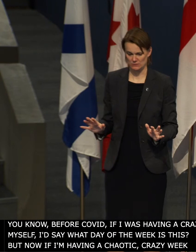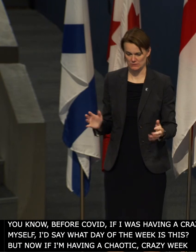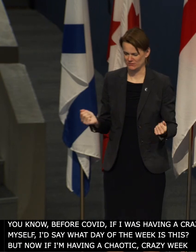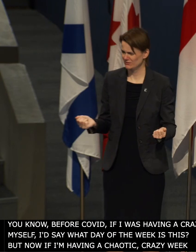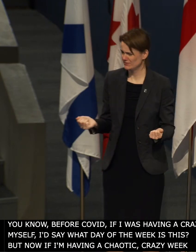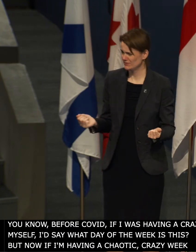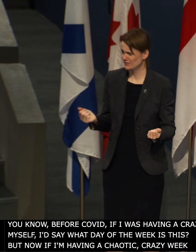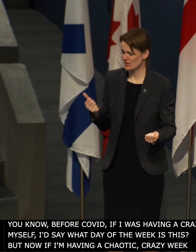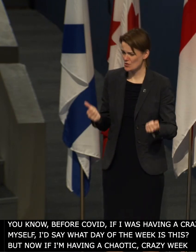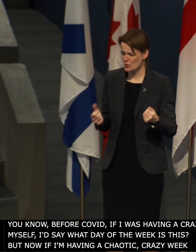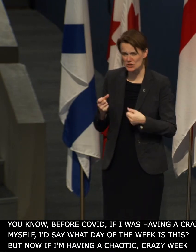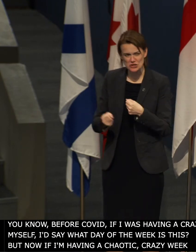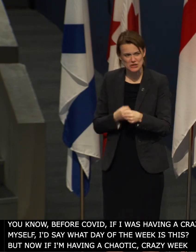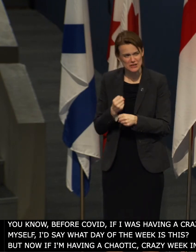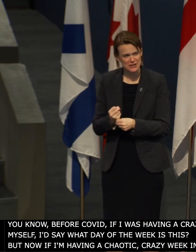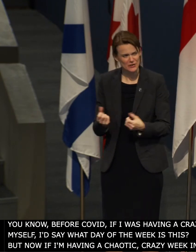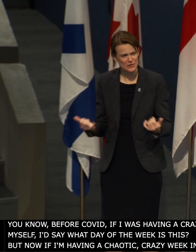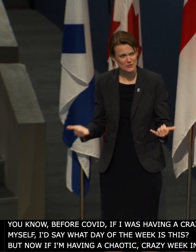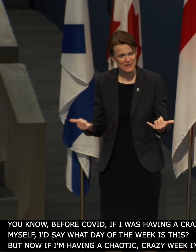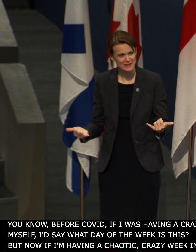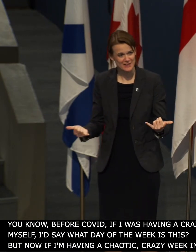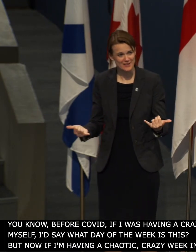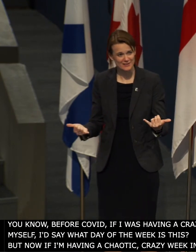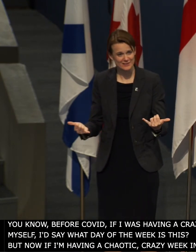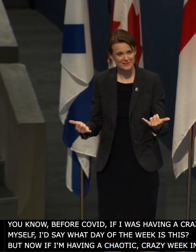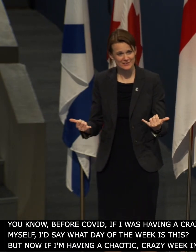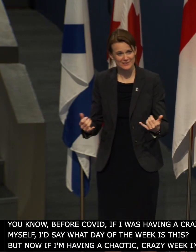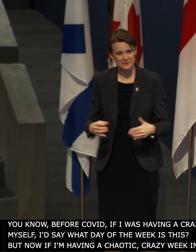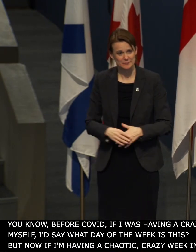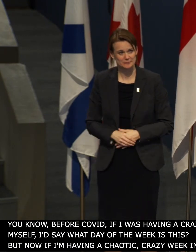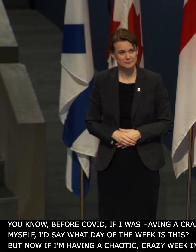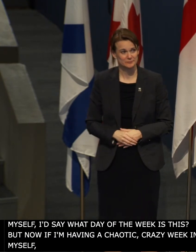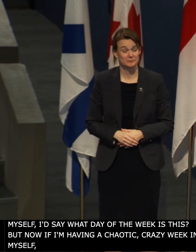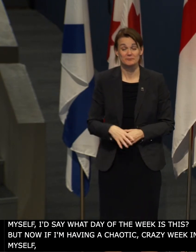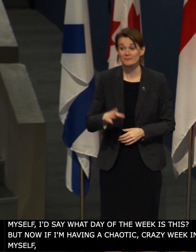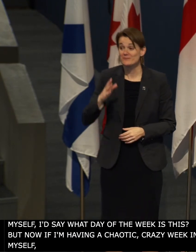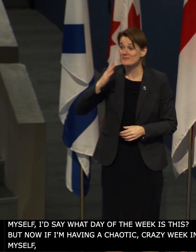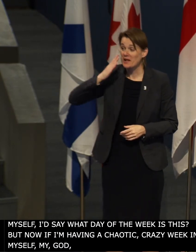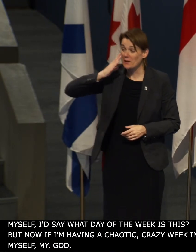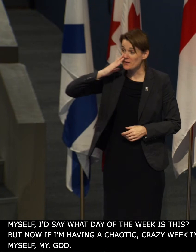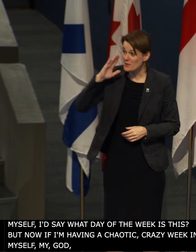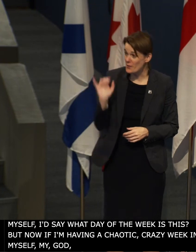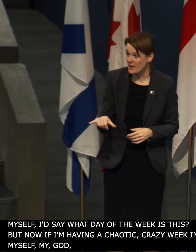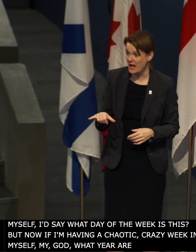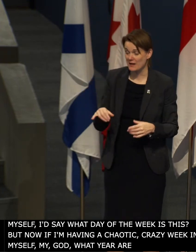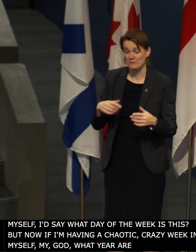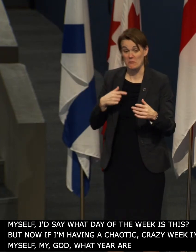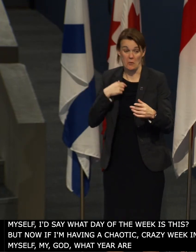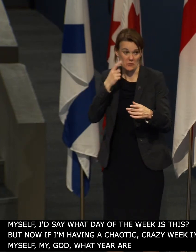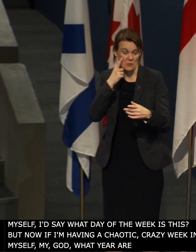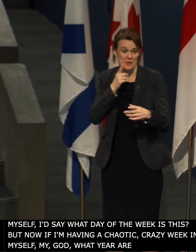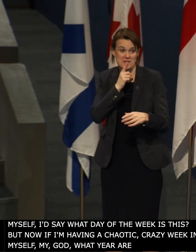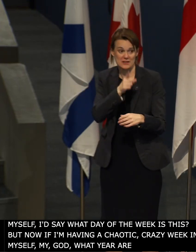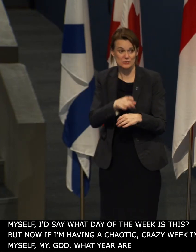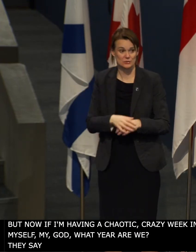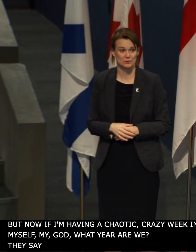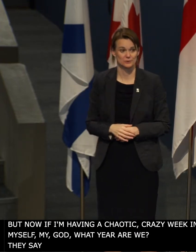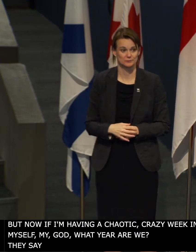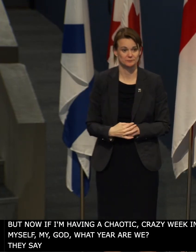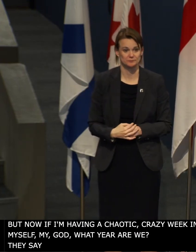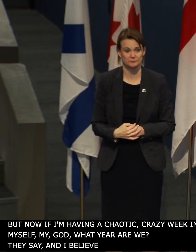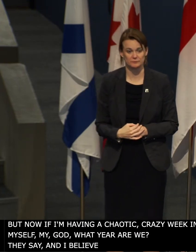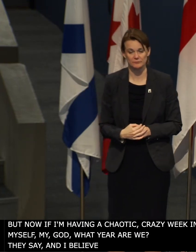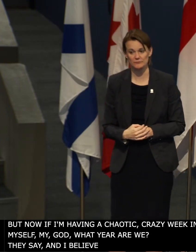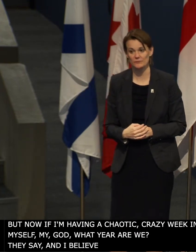God, what year are we in? They say, and I believe it to be true, that we will experience